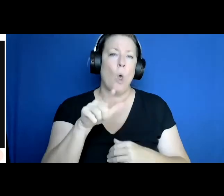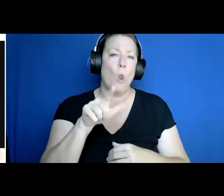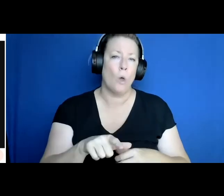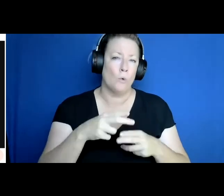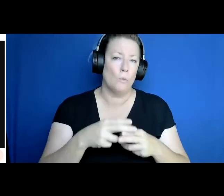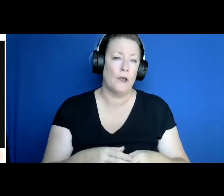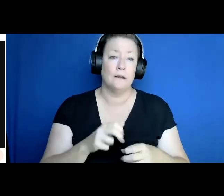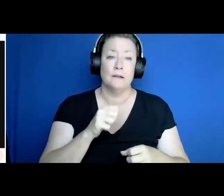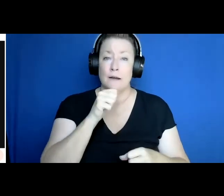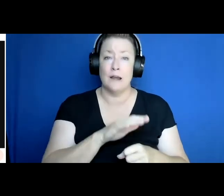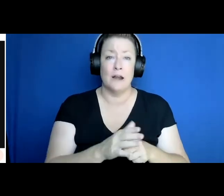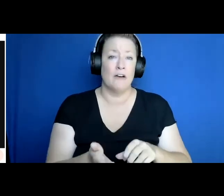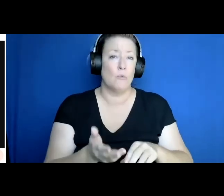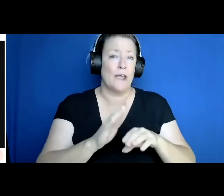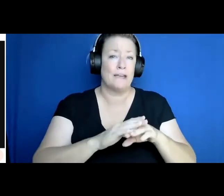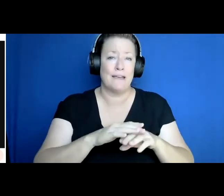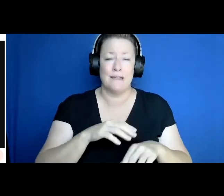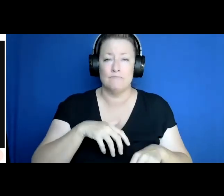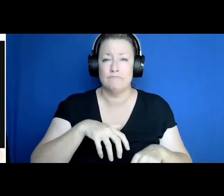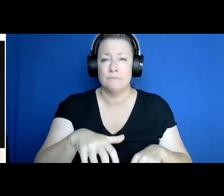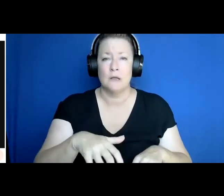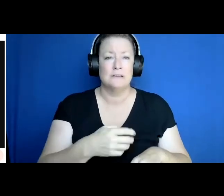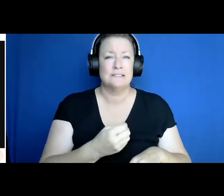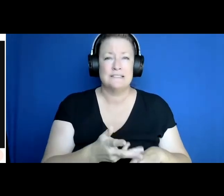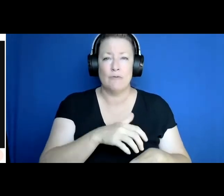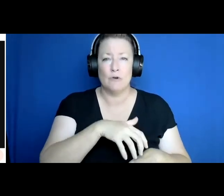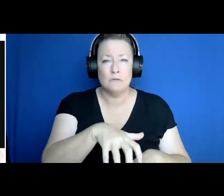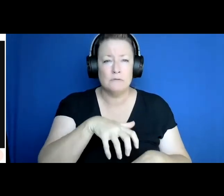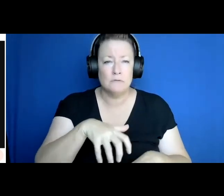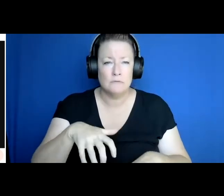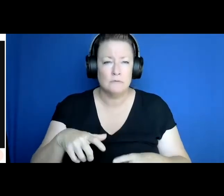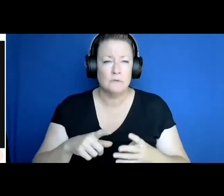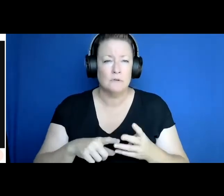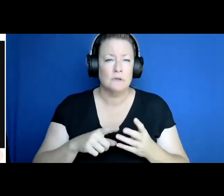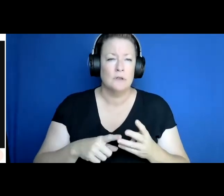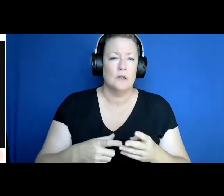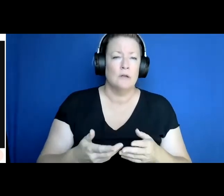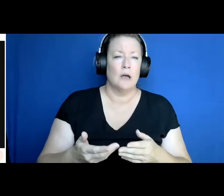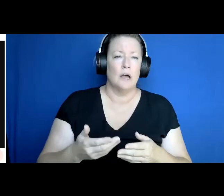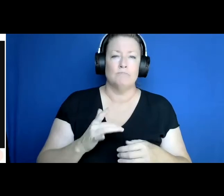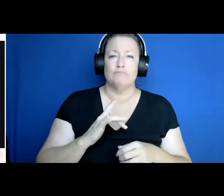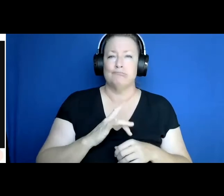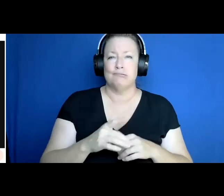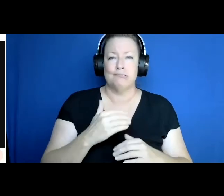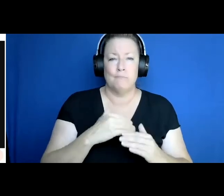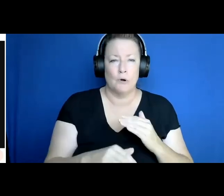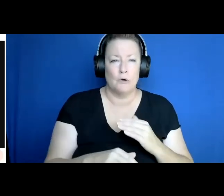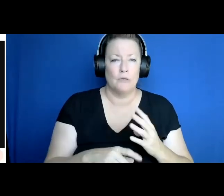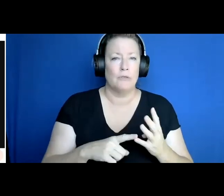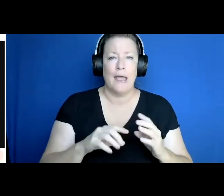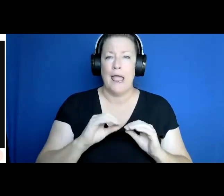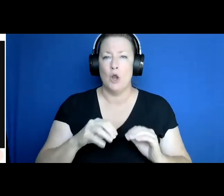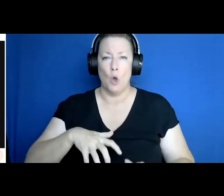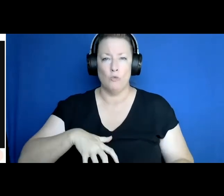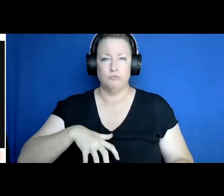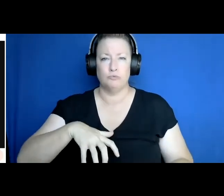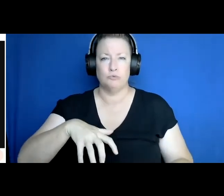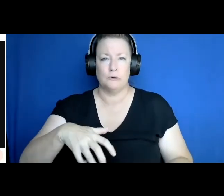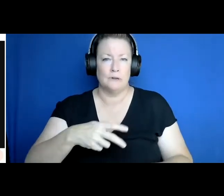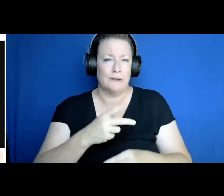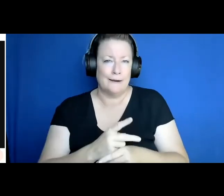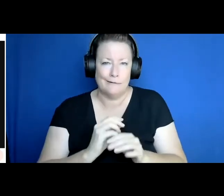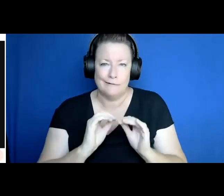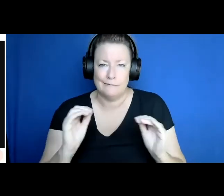gain, multiple gestation, previous preterm births, and not receiving any prenatal care during the pregnancy. And